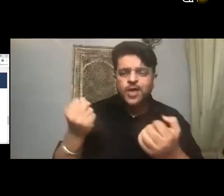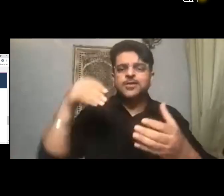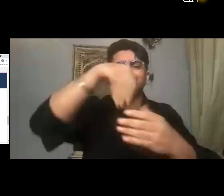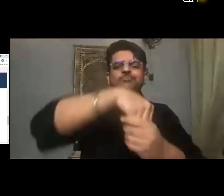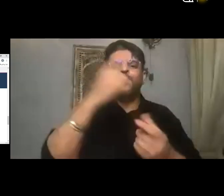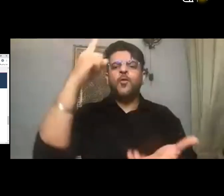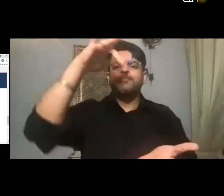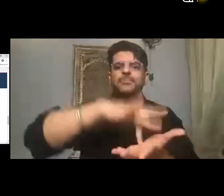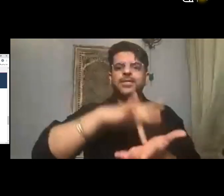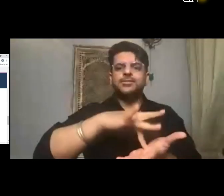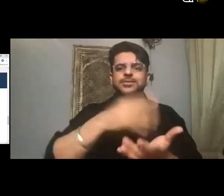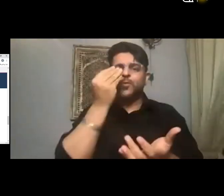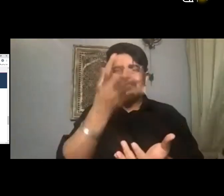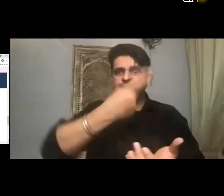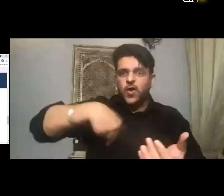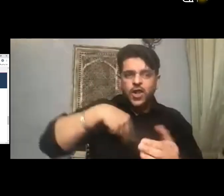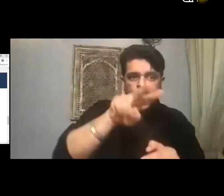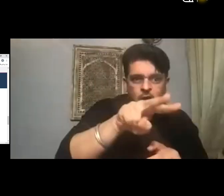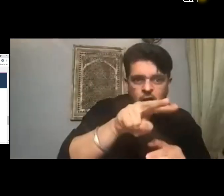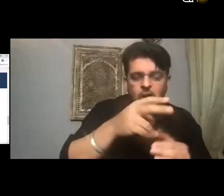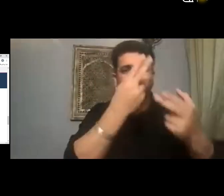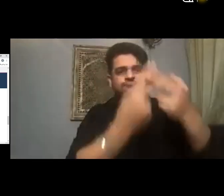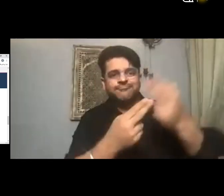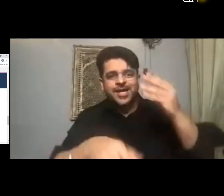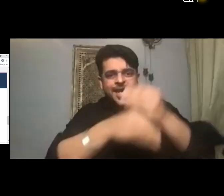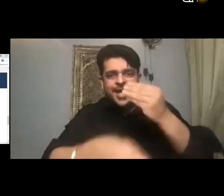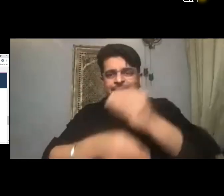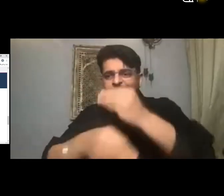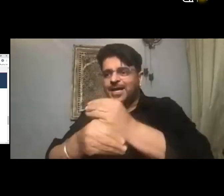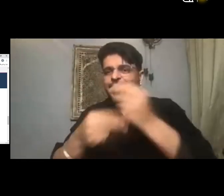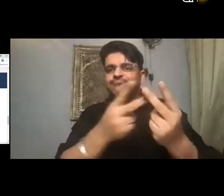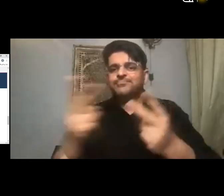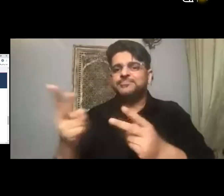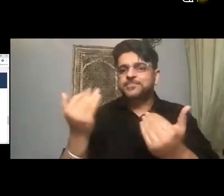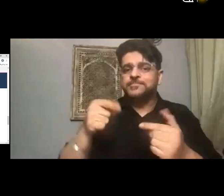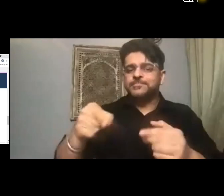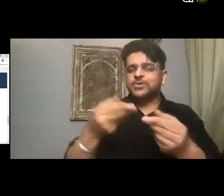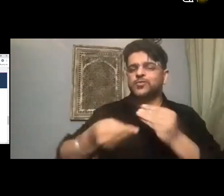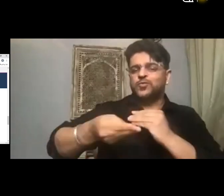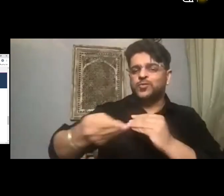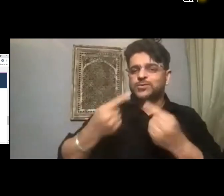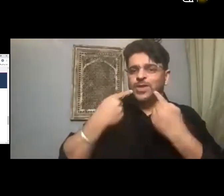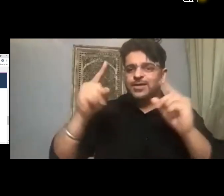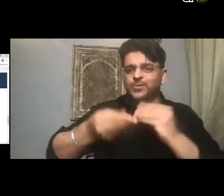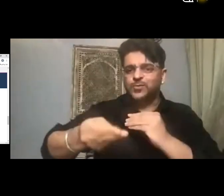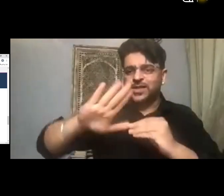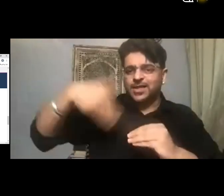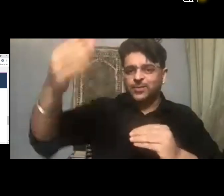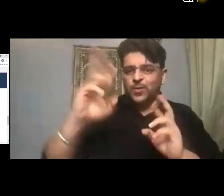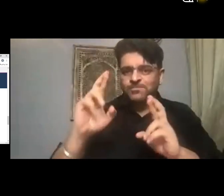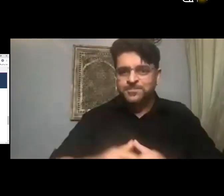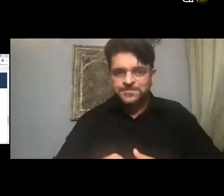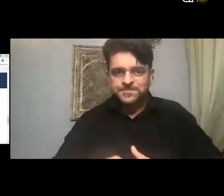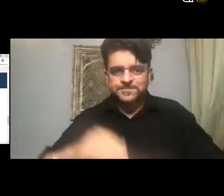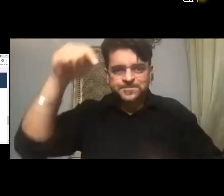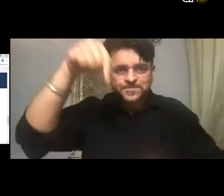want to discuss, there's a safe space where you can discuss, and everyone can share their opinions. So that is also coming soon,